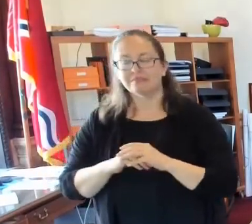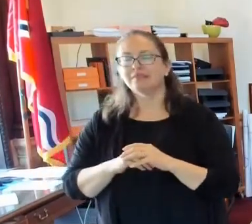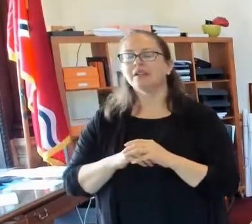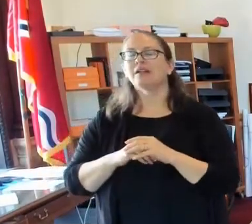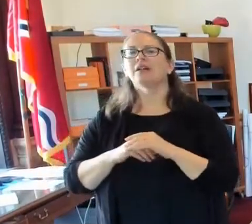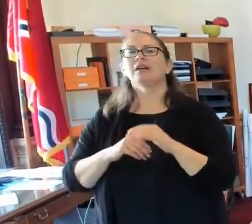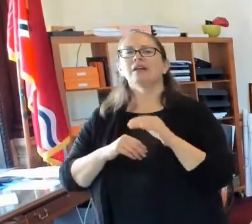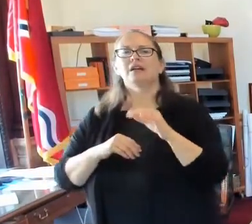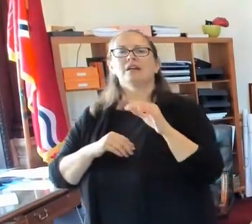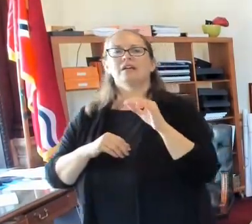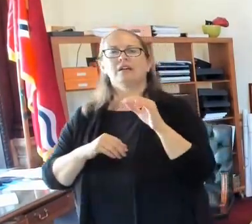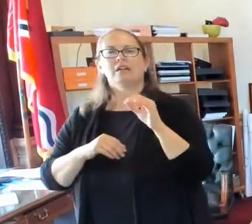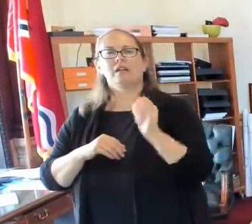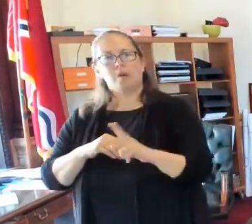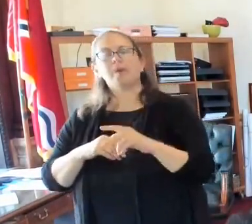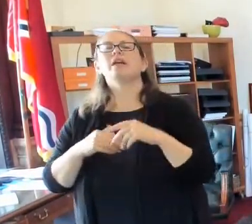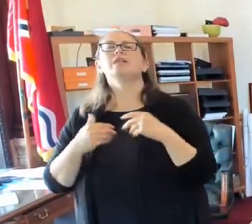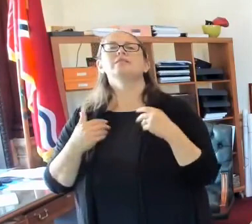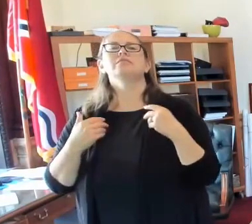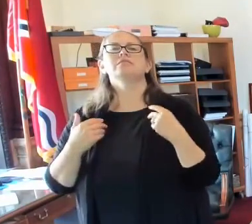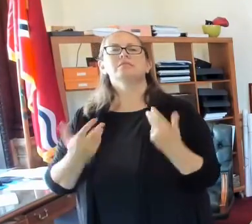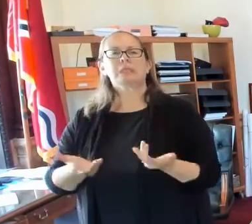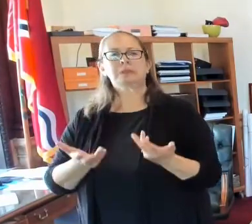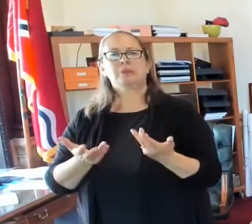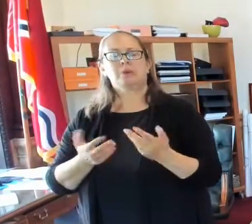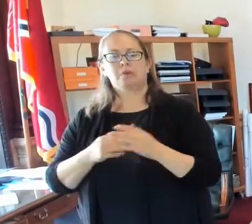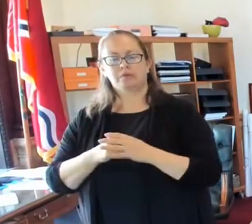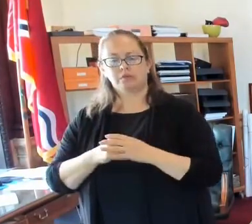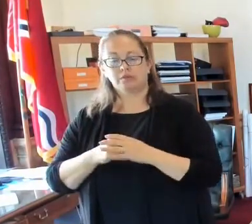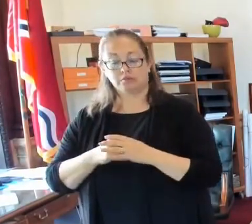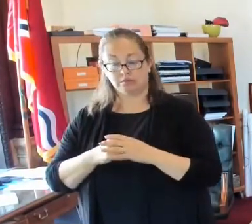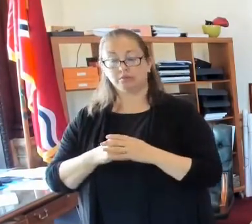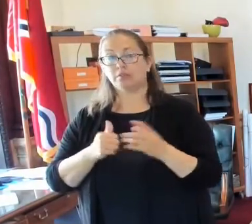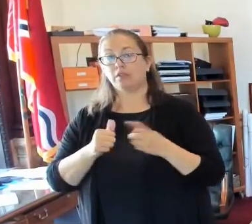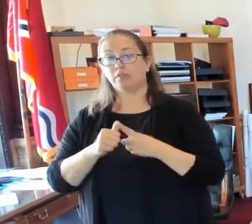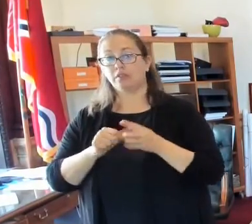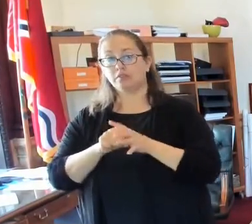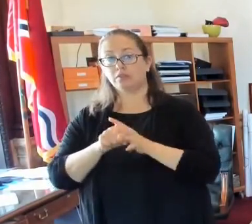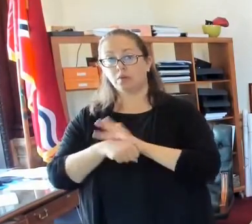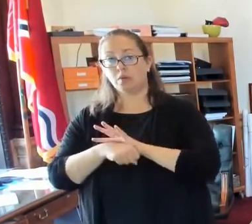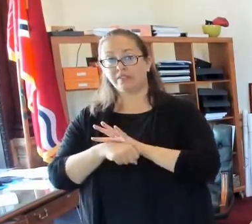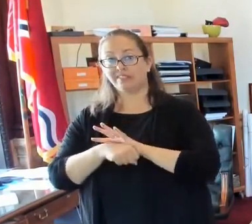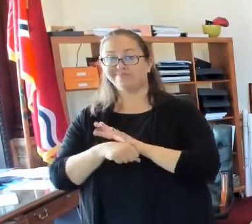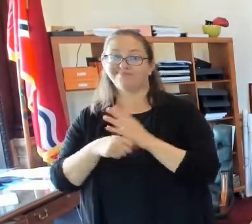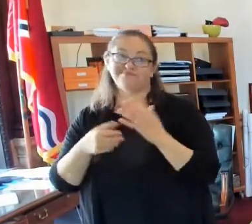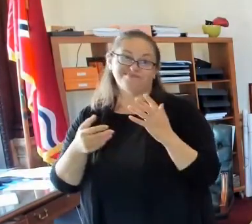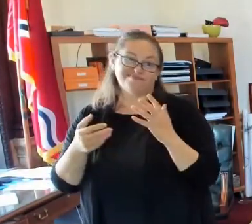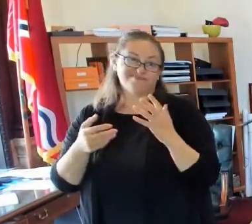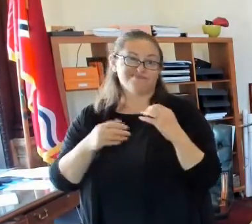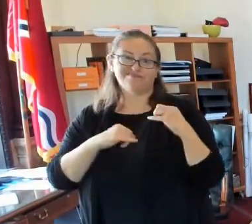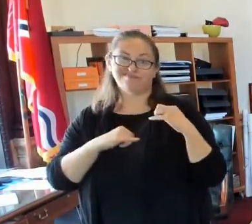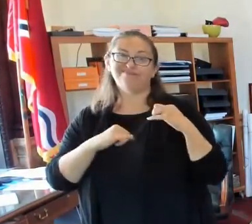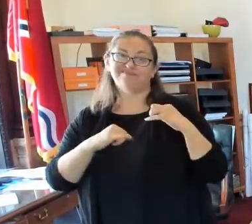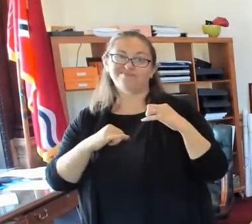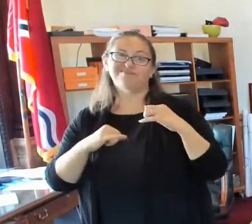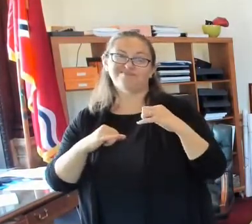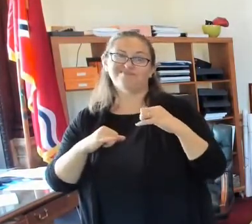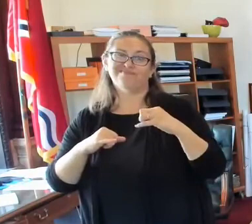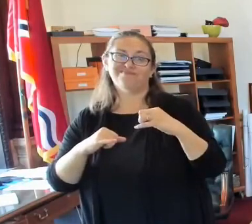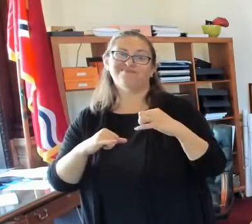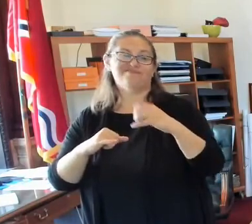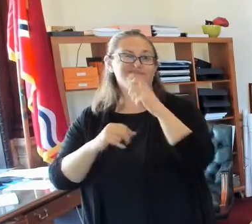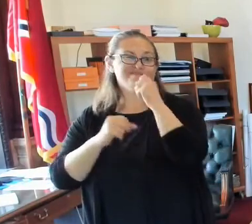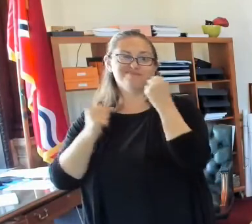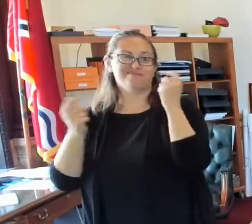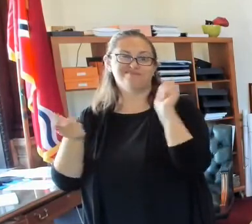Okay, so with regard to COVID, not a lot of change in the last